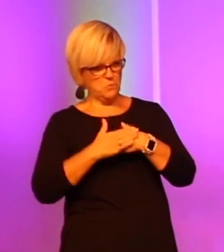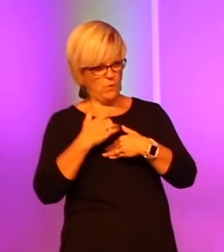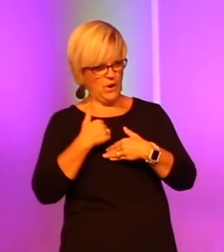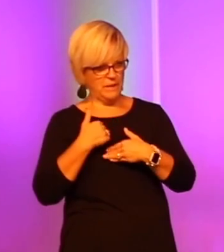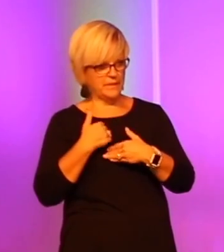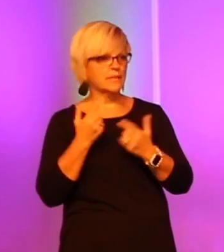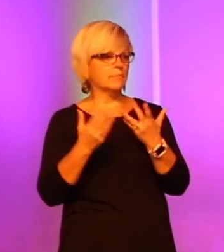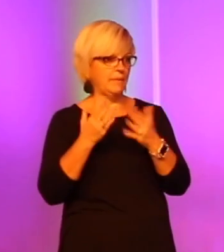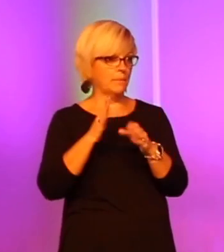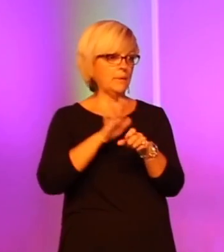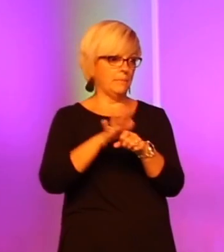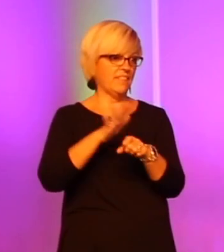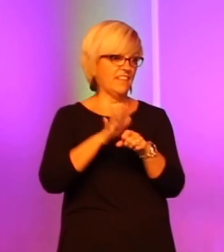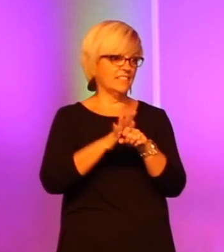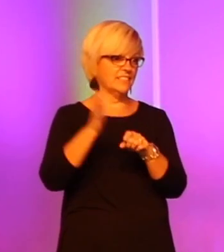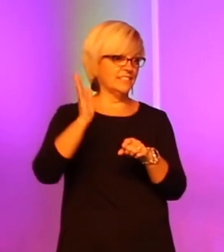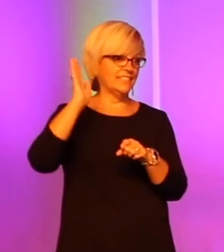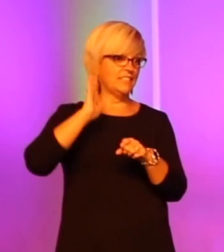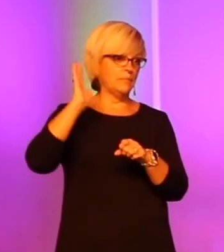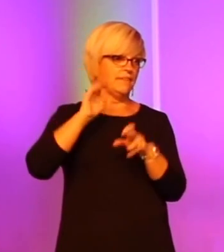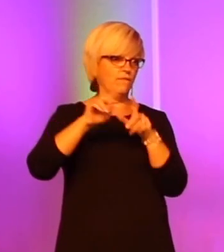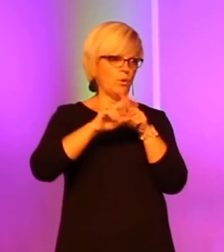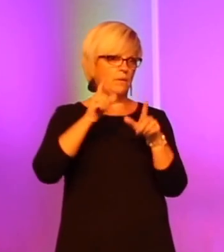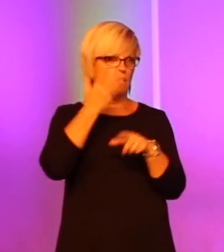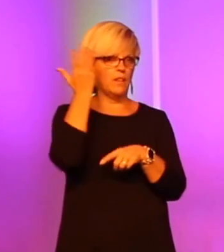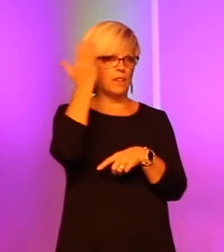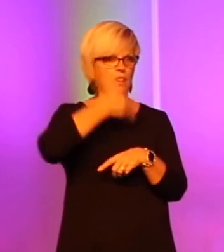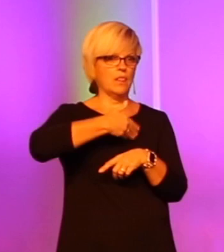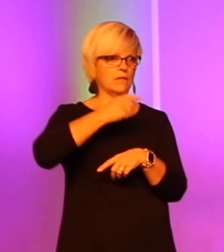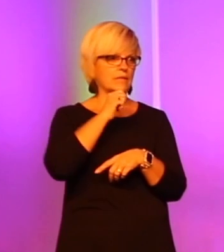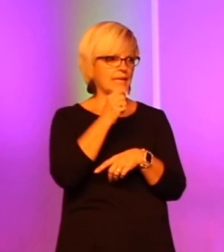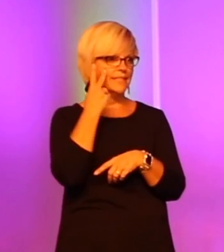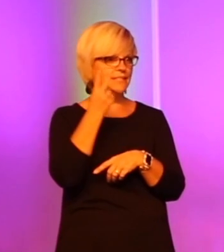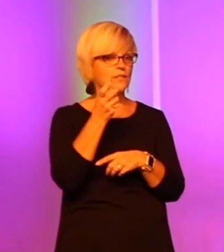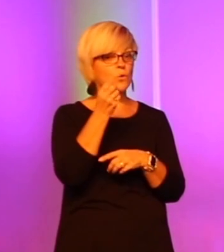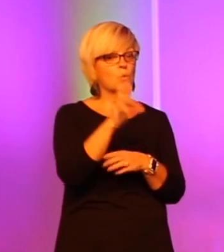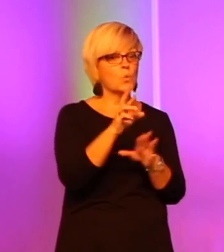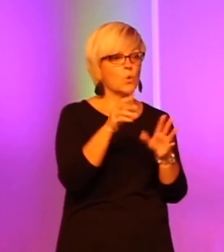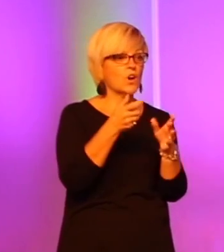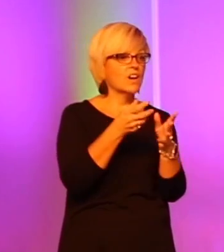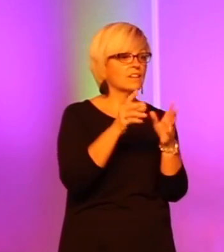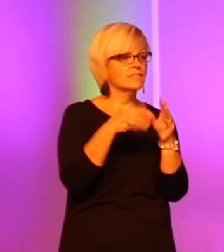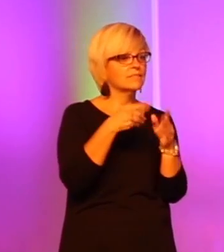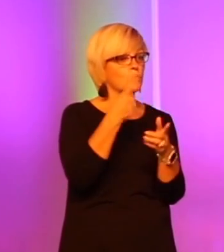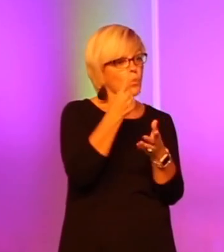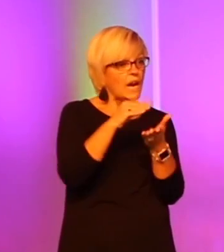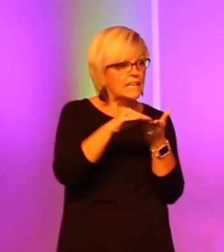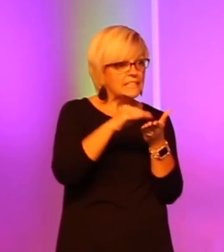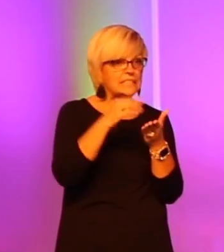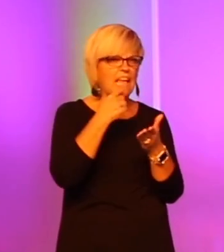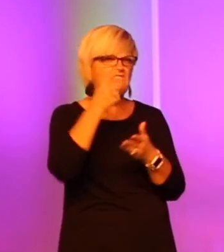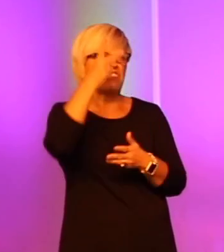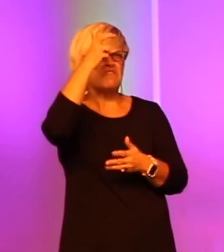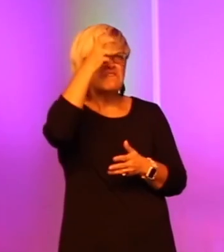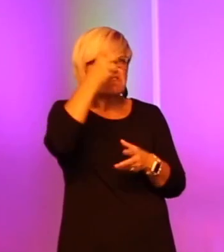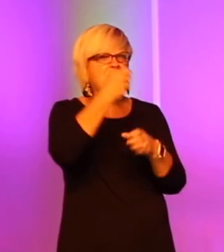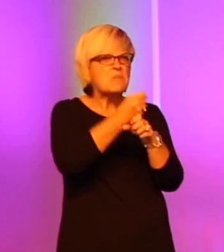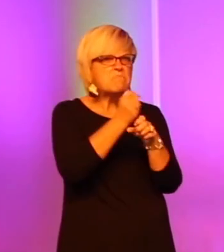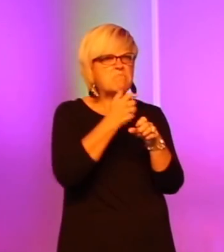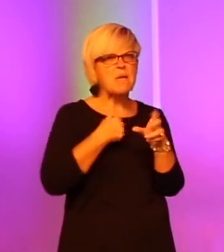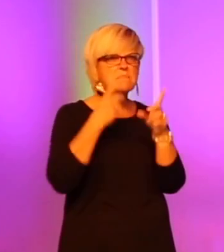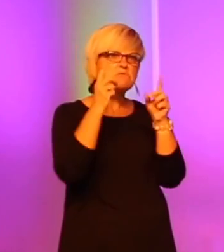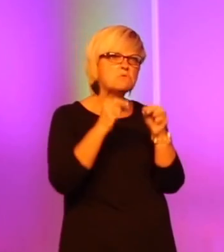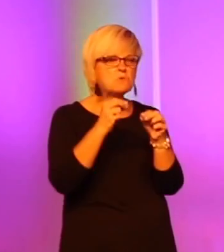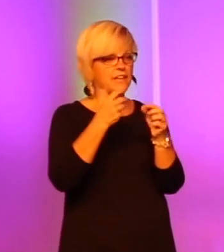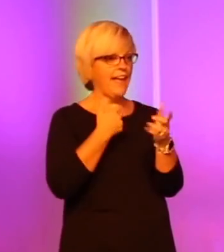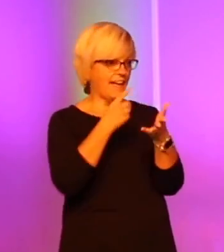probably plenty of them. Or we'll say this one. I love this one. The devil made me do it. And I have scripture to back that up. We talked